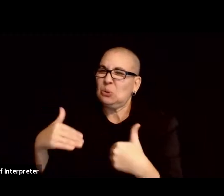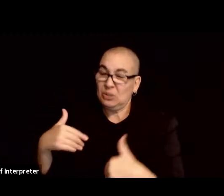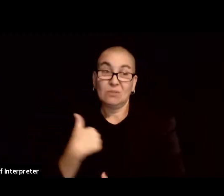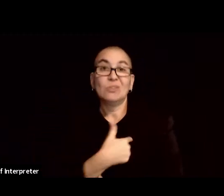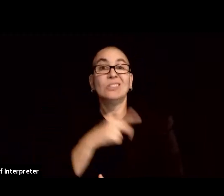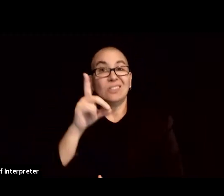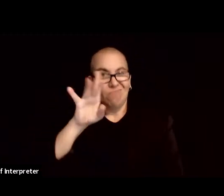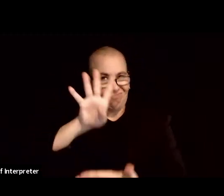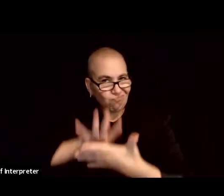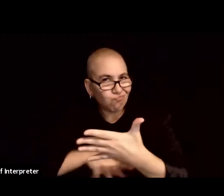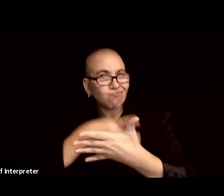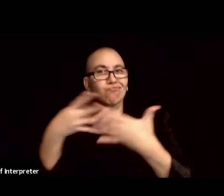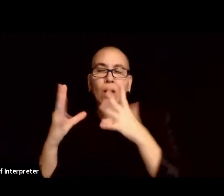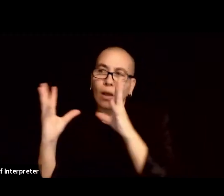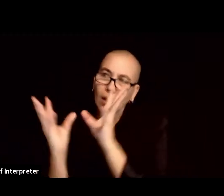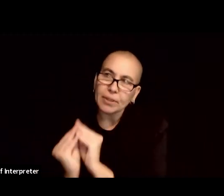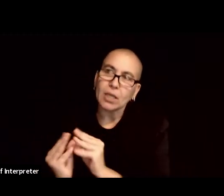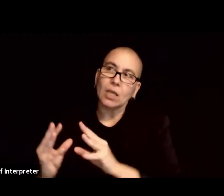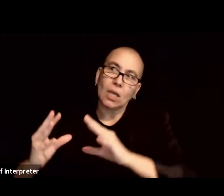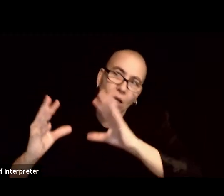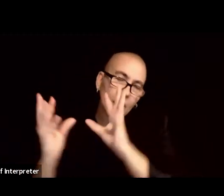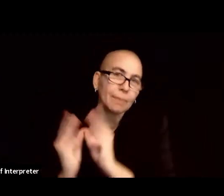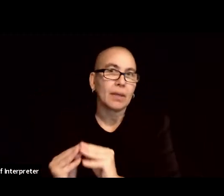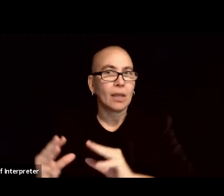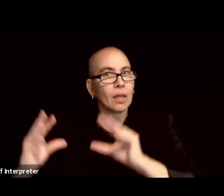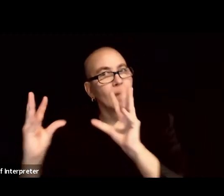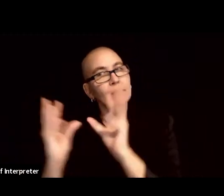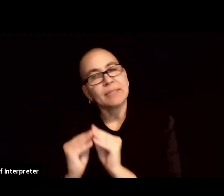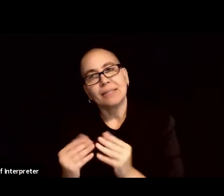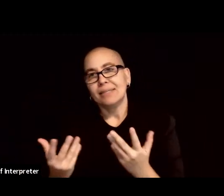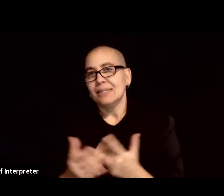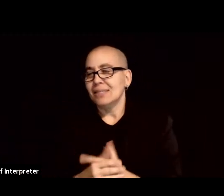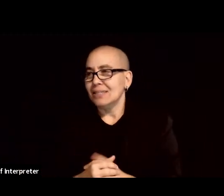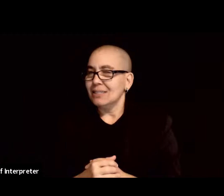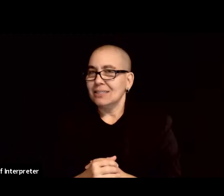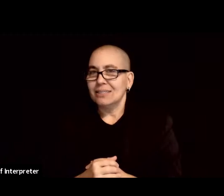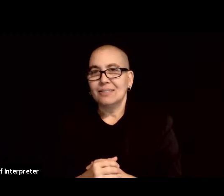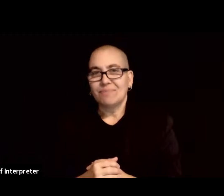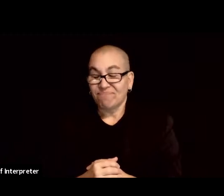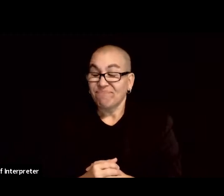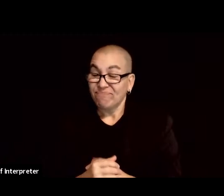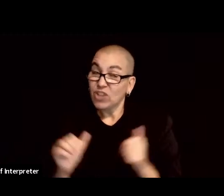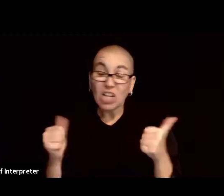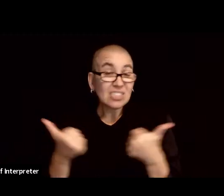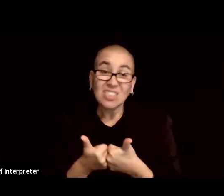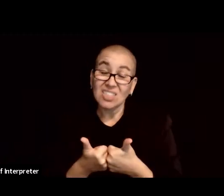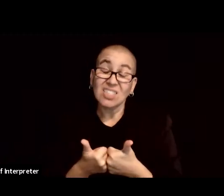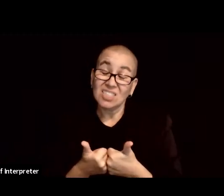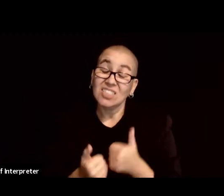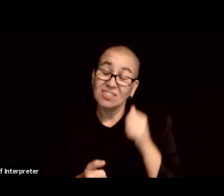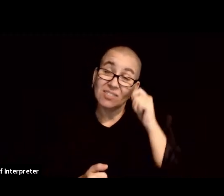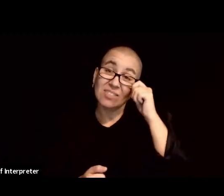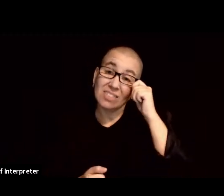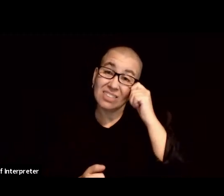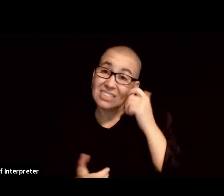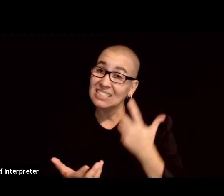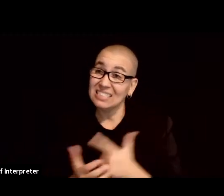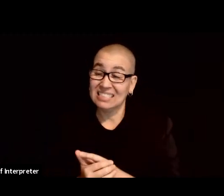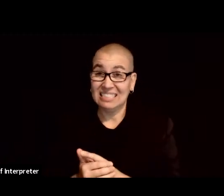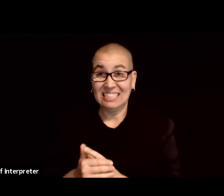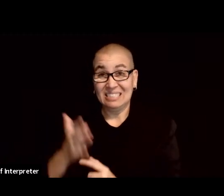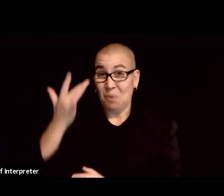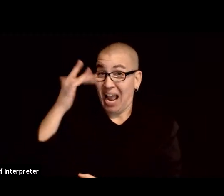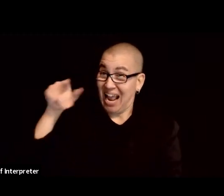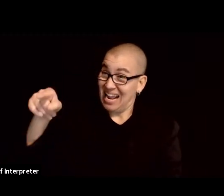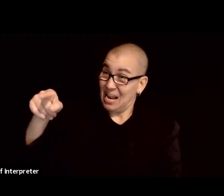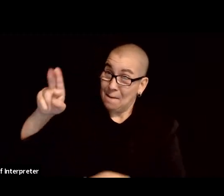day. But the challenge is the facilities and the ability to be able to